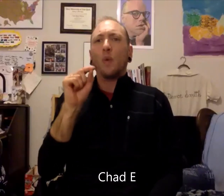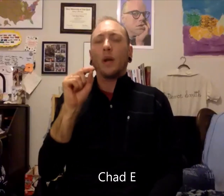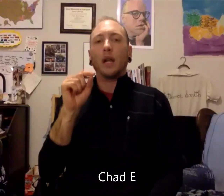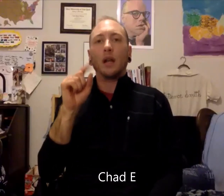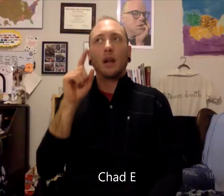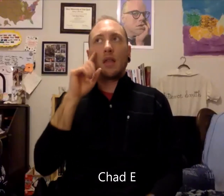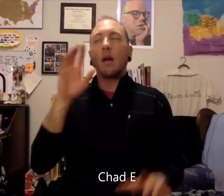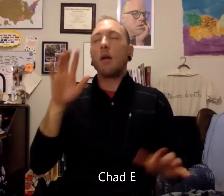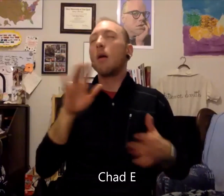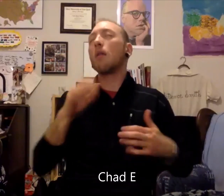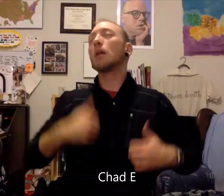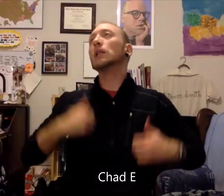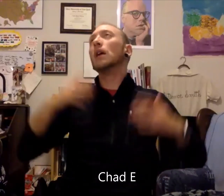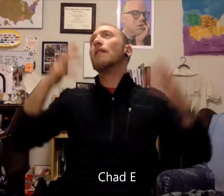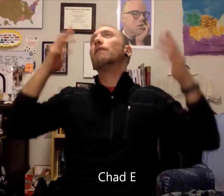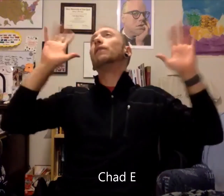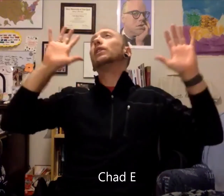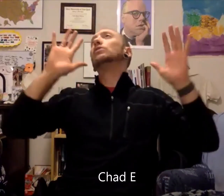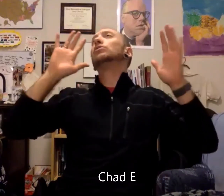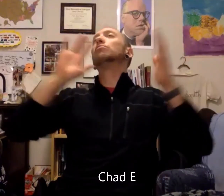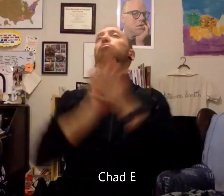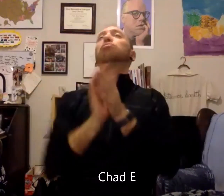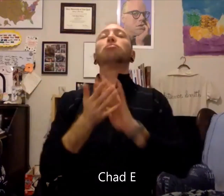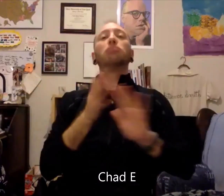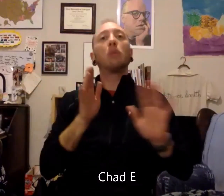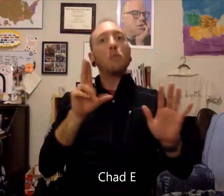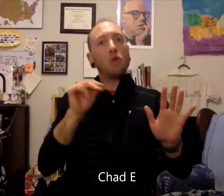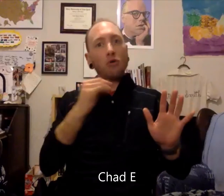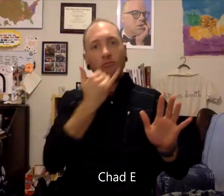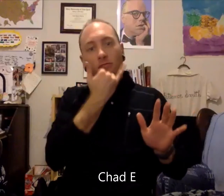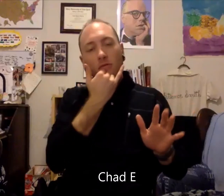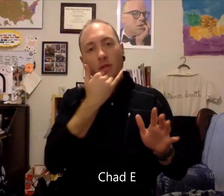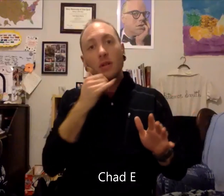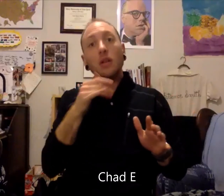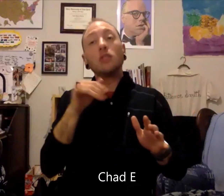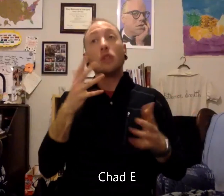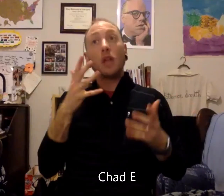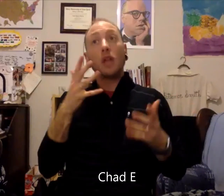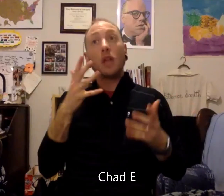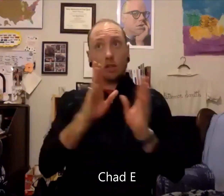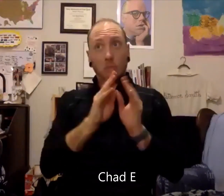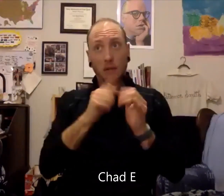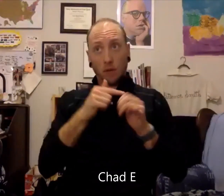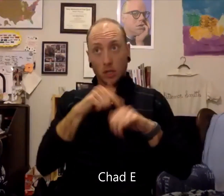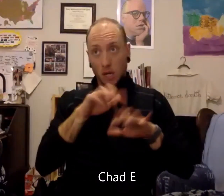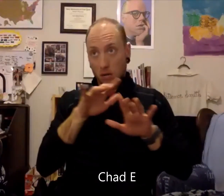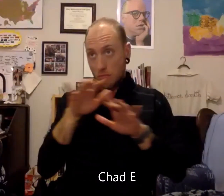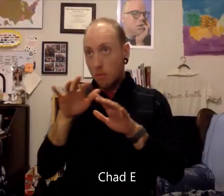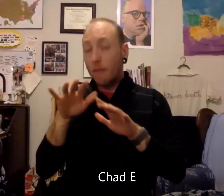these years, shortly after that, I got a sponsor, and he said, if